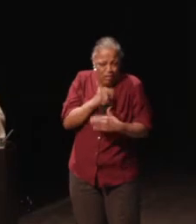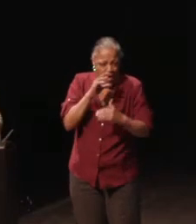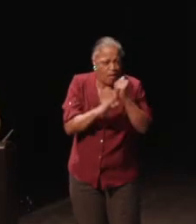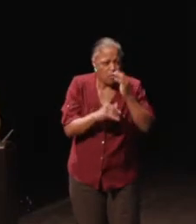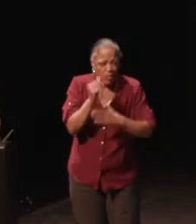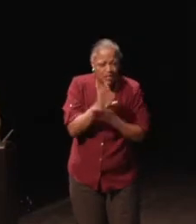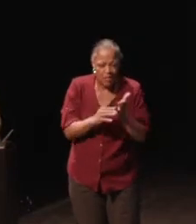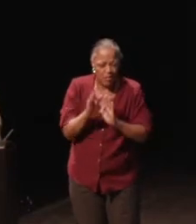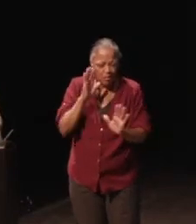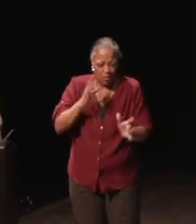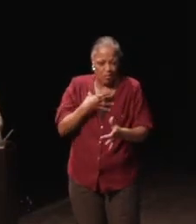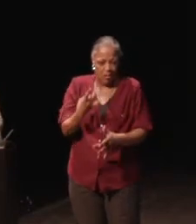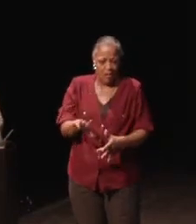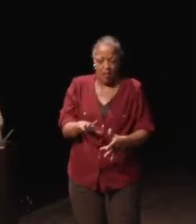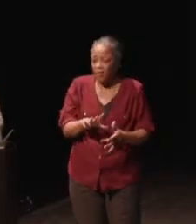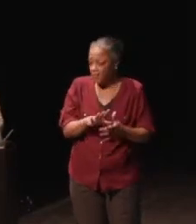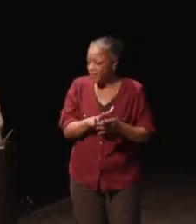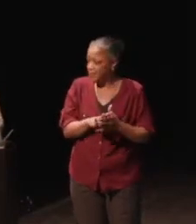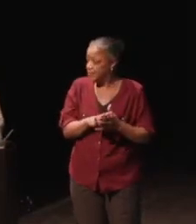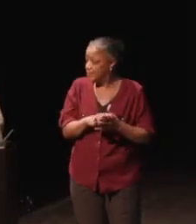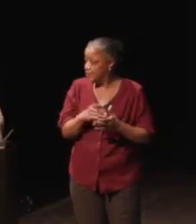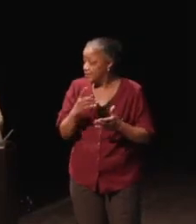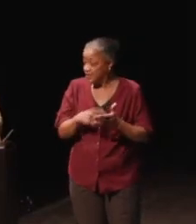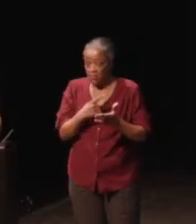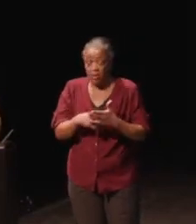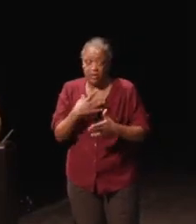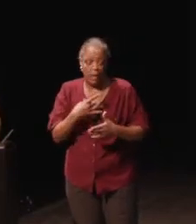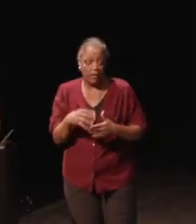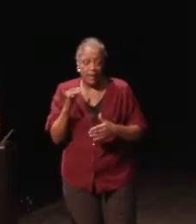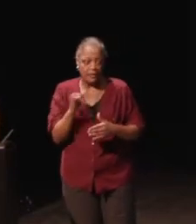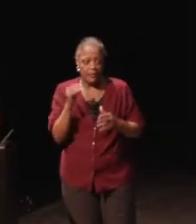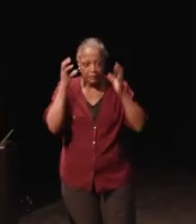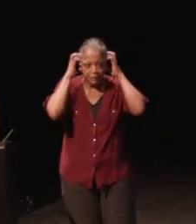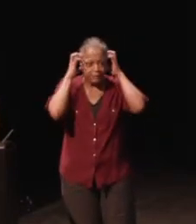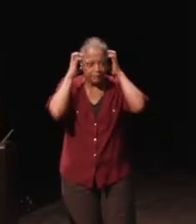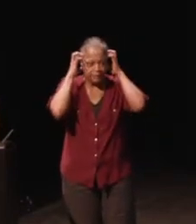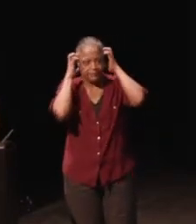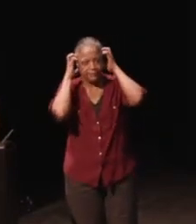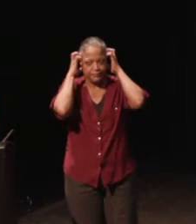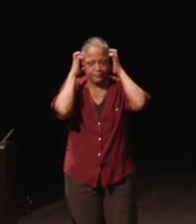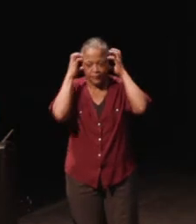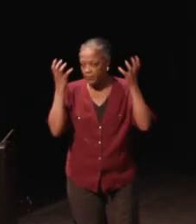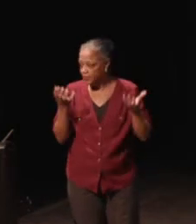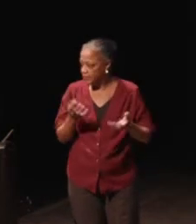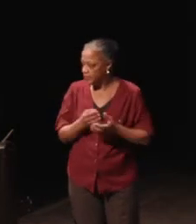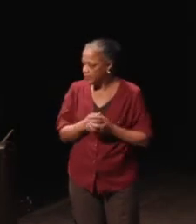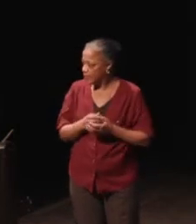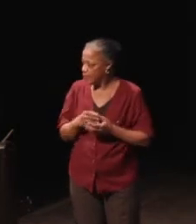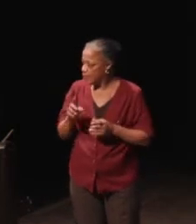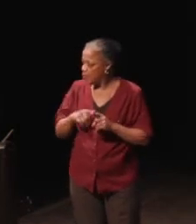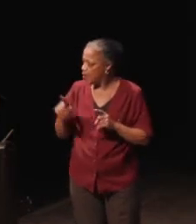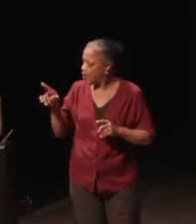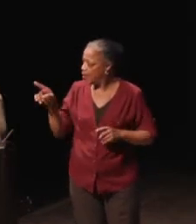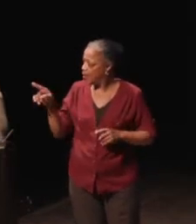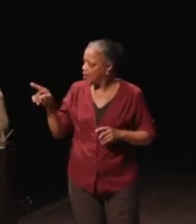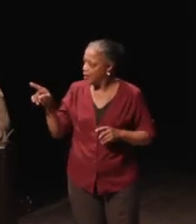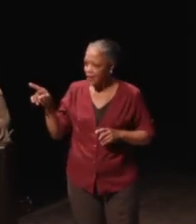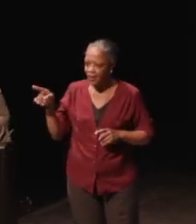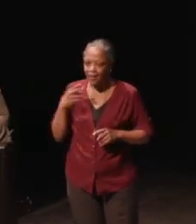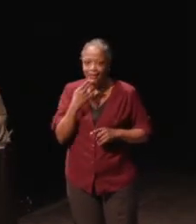uncomfortable, right, for various reasons. Sometimes I don't like having a headset put on me, but I found these